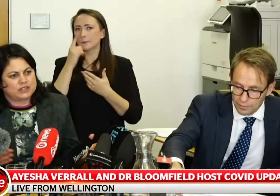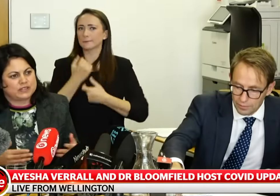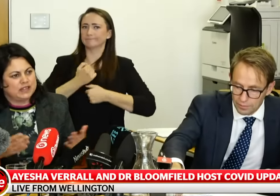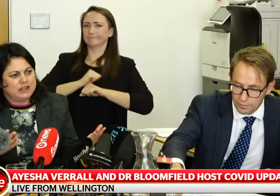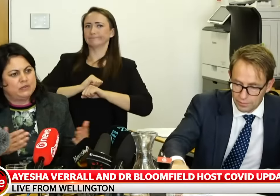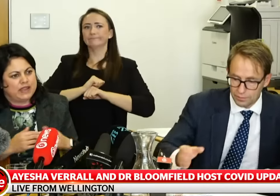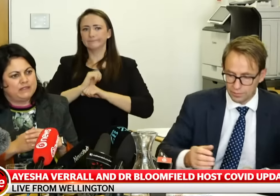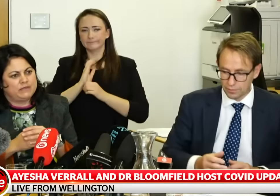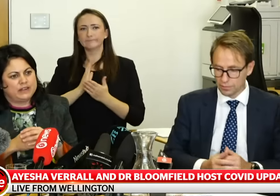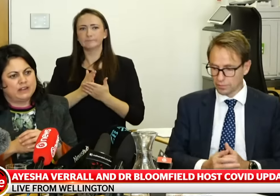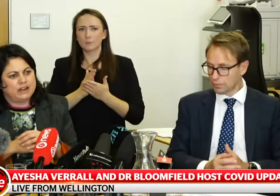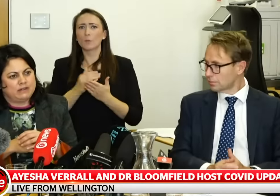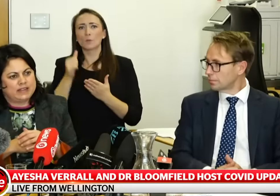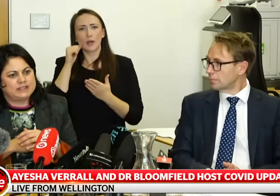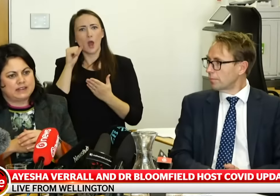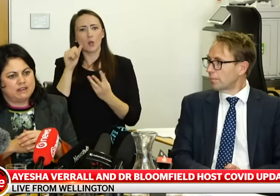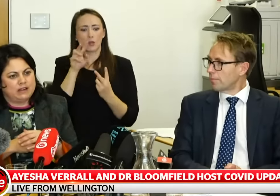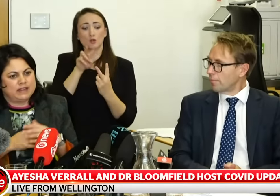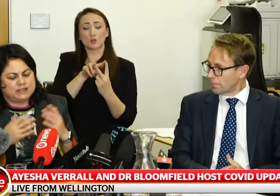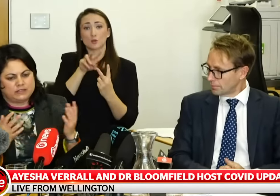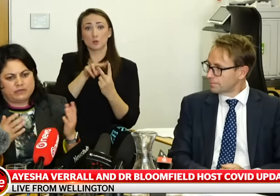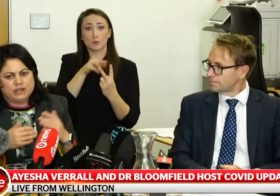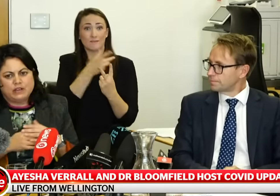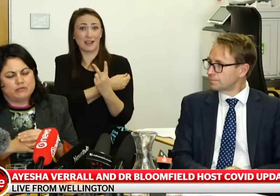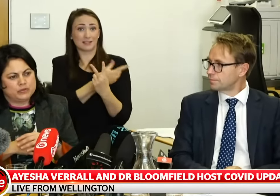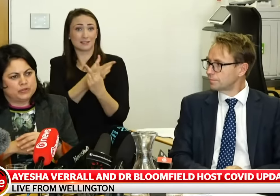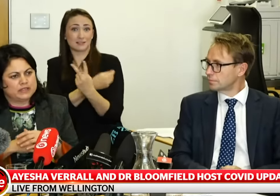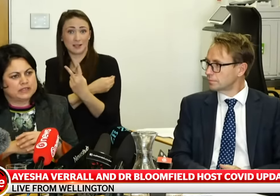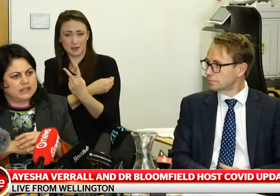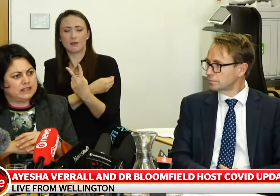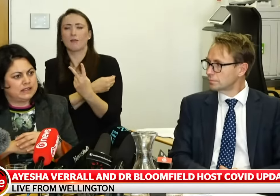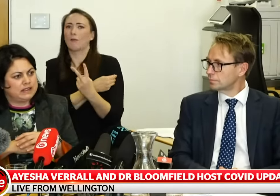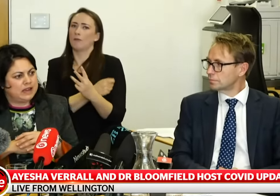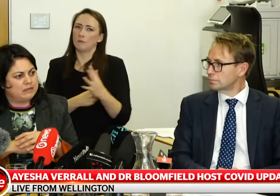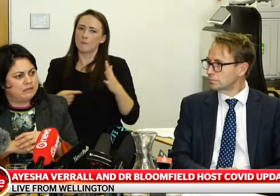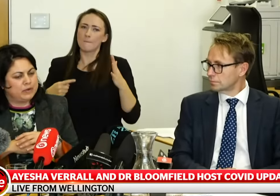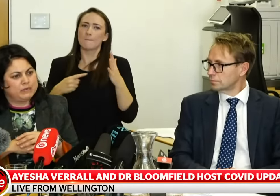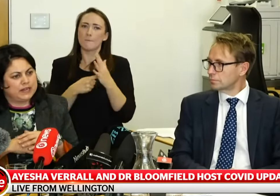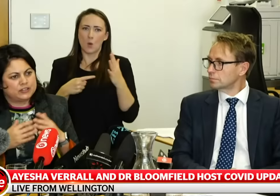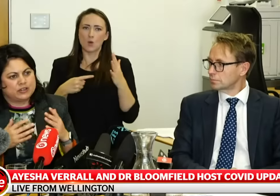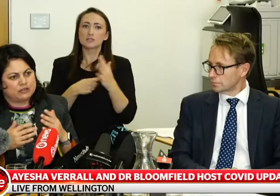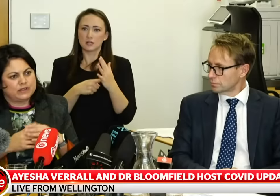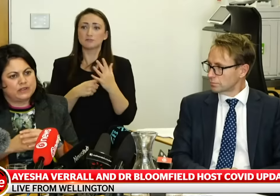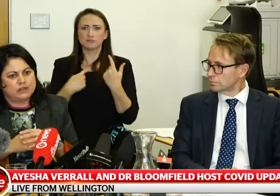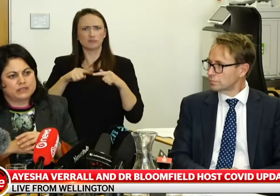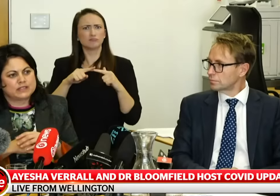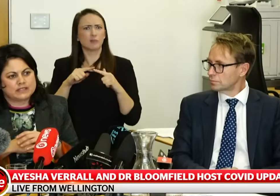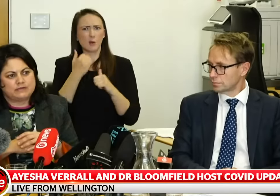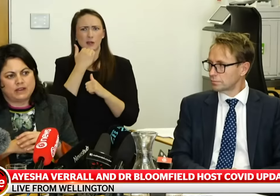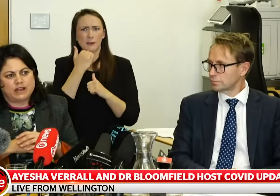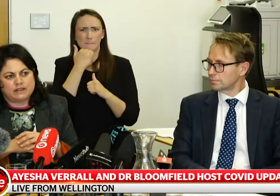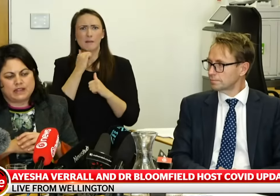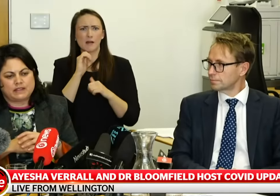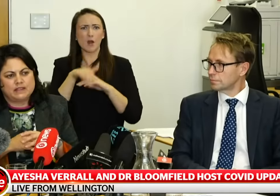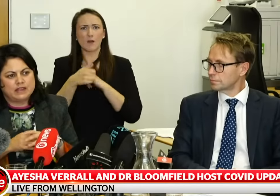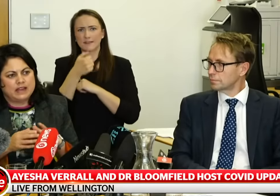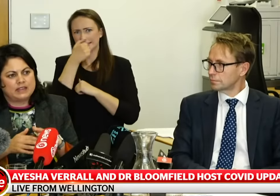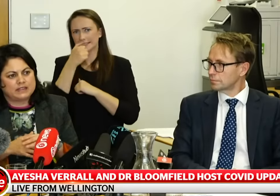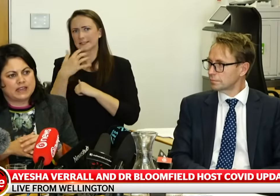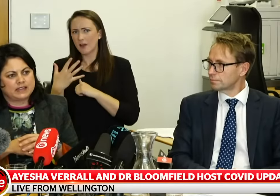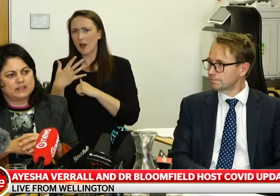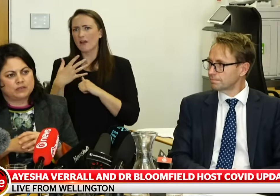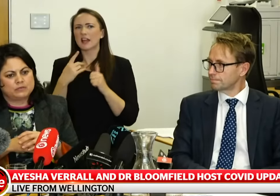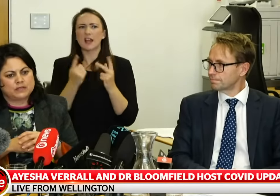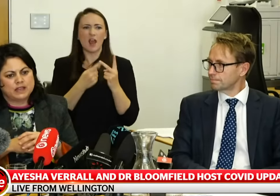two doses, we have very high rates, and high rates of boosters in the population over 65 and